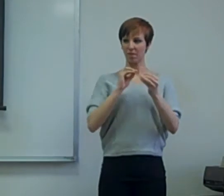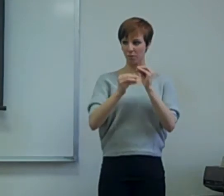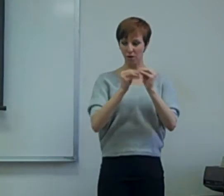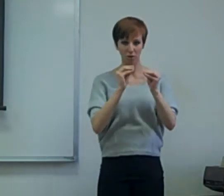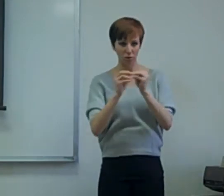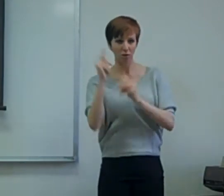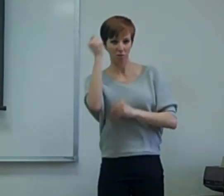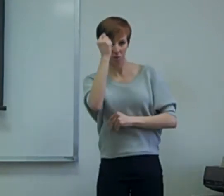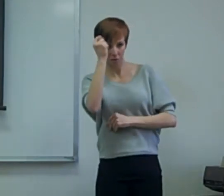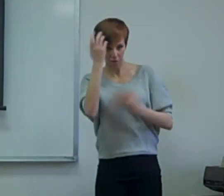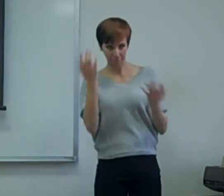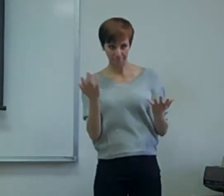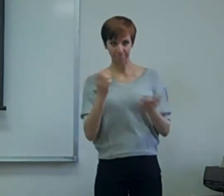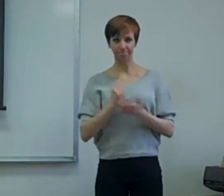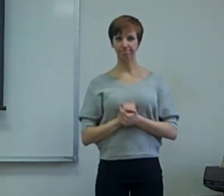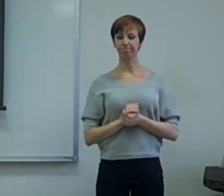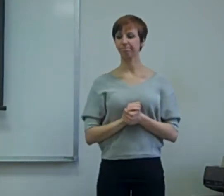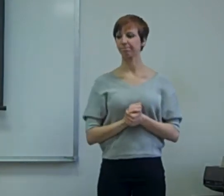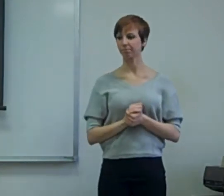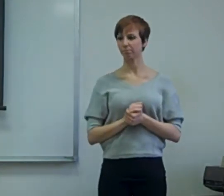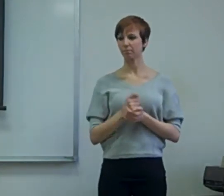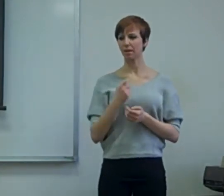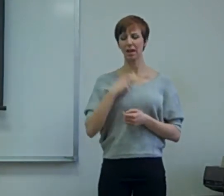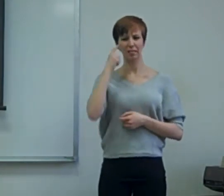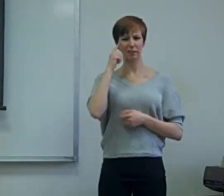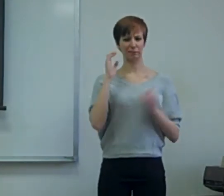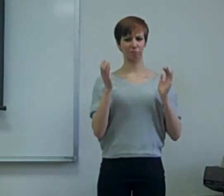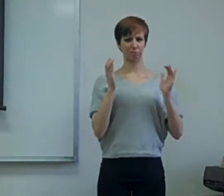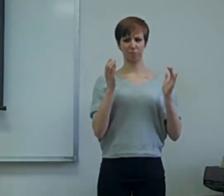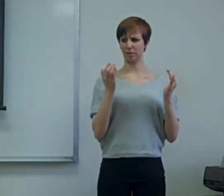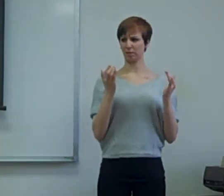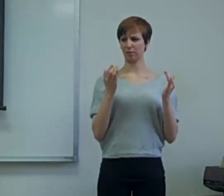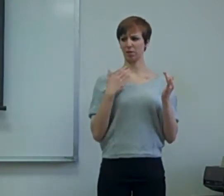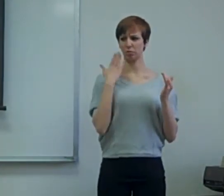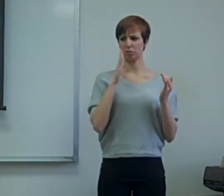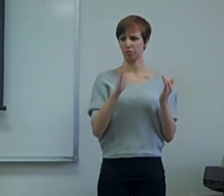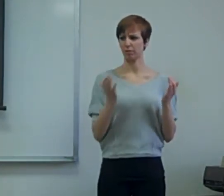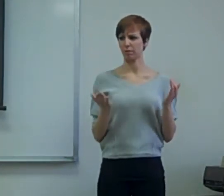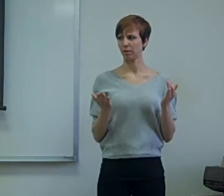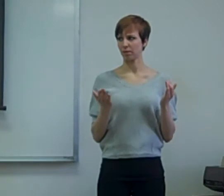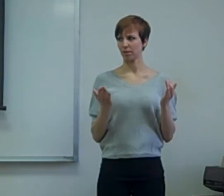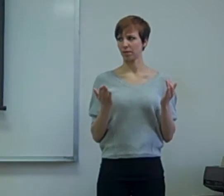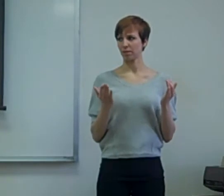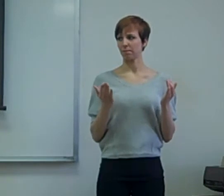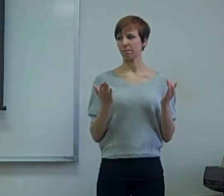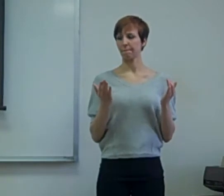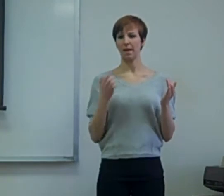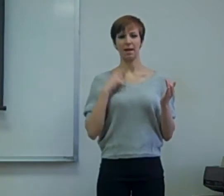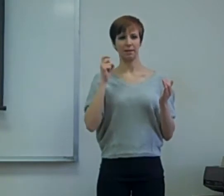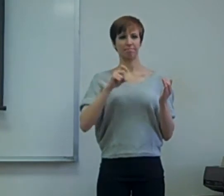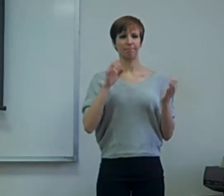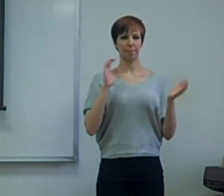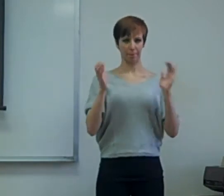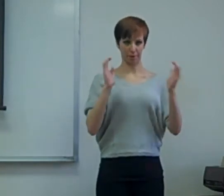So I think I have a comparison here, which is probably the best thing to do. So